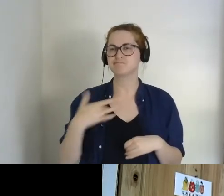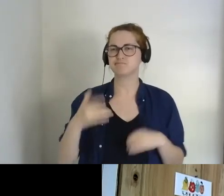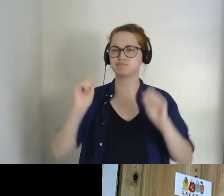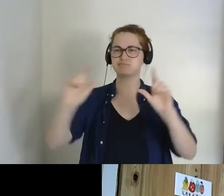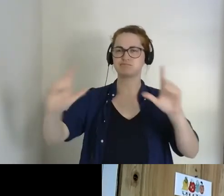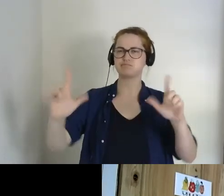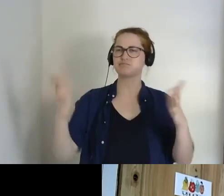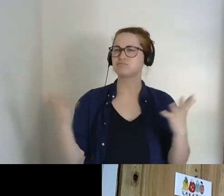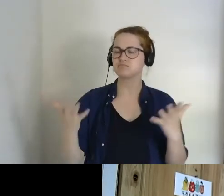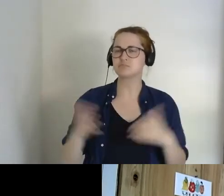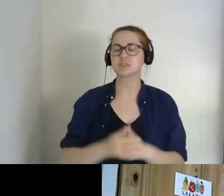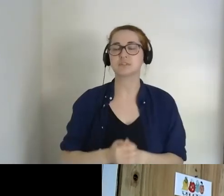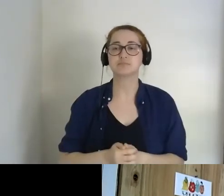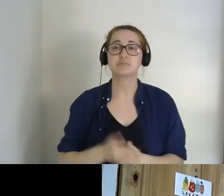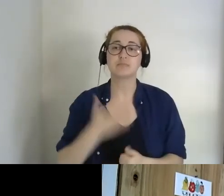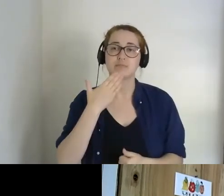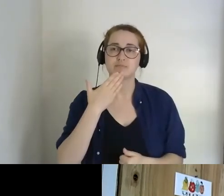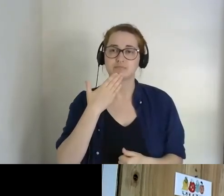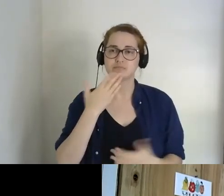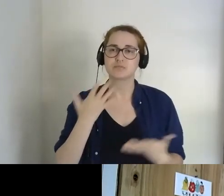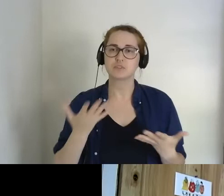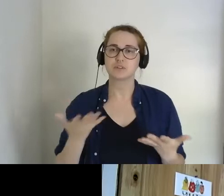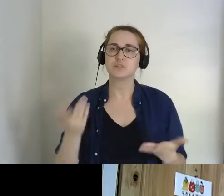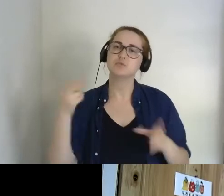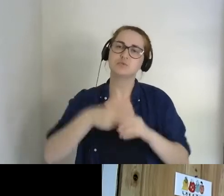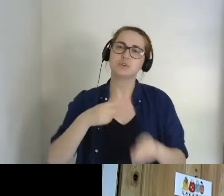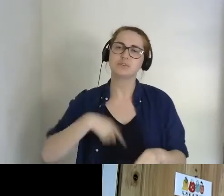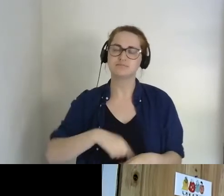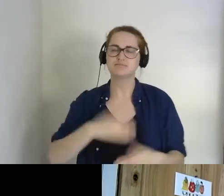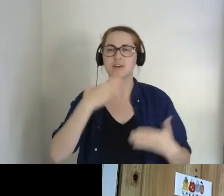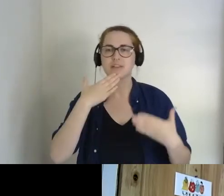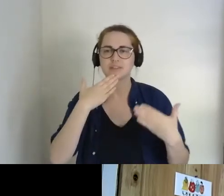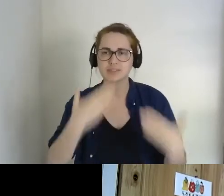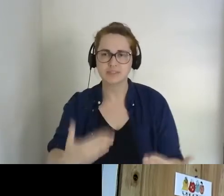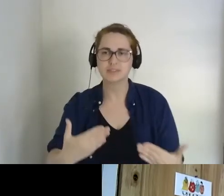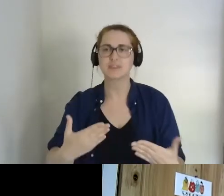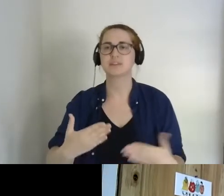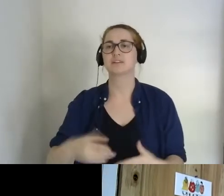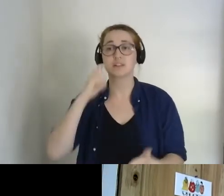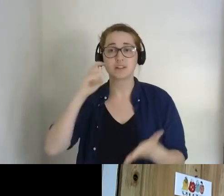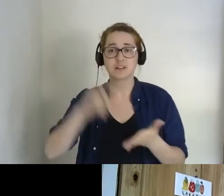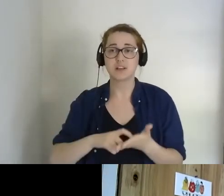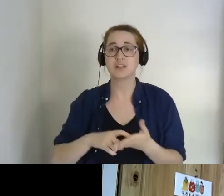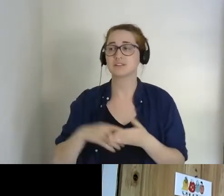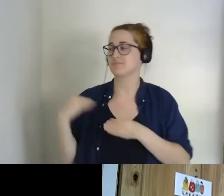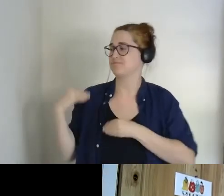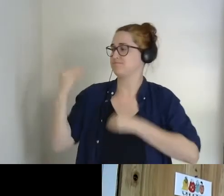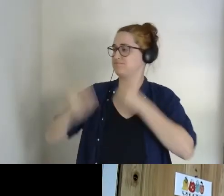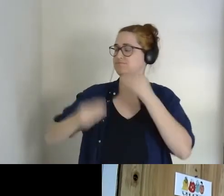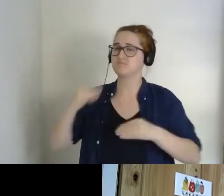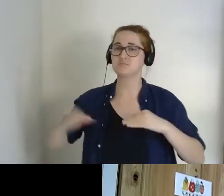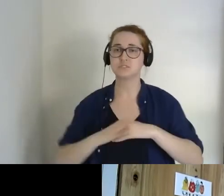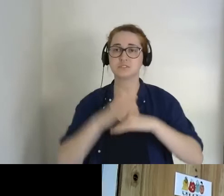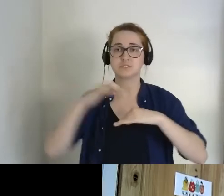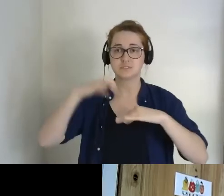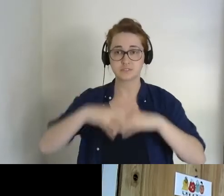and thanking the generations of Indigenous peoples who have cared for these lands and in celebrating the